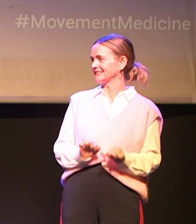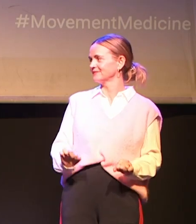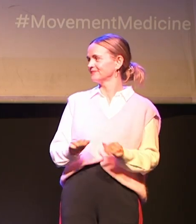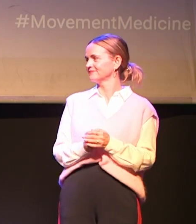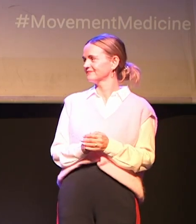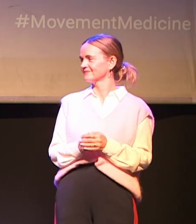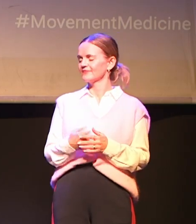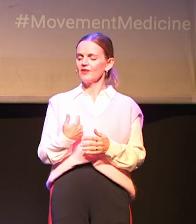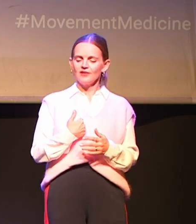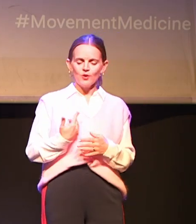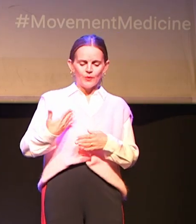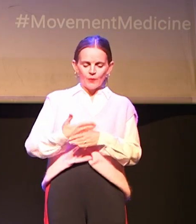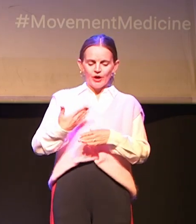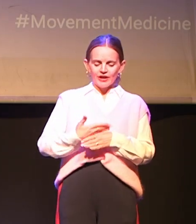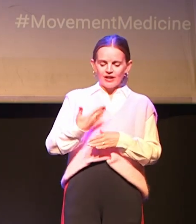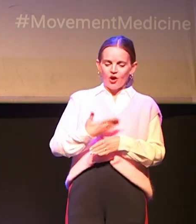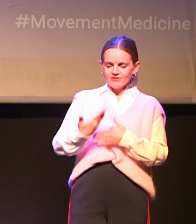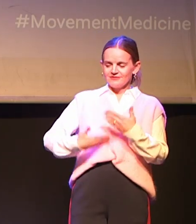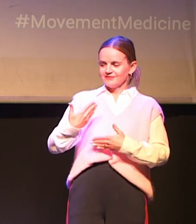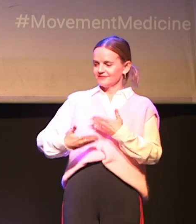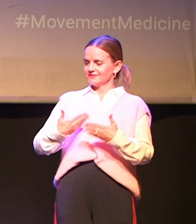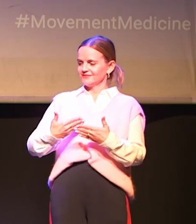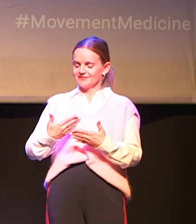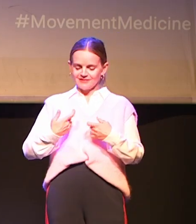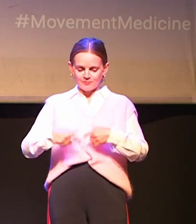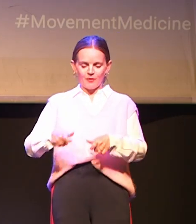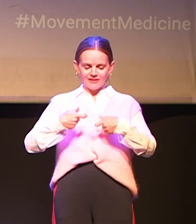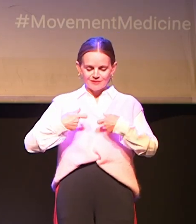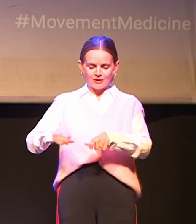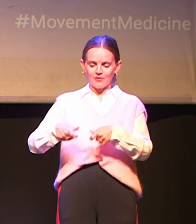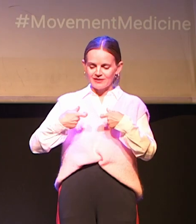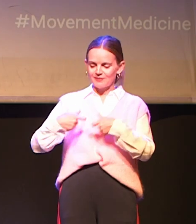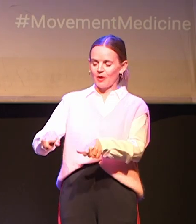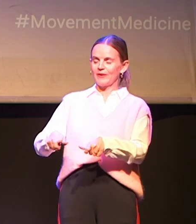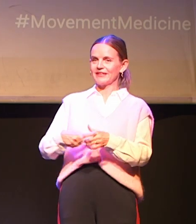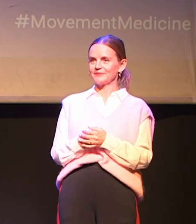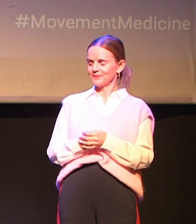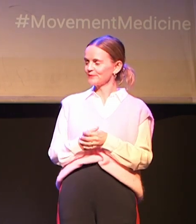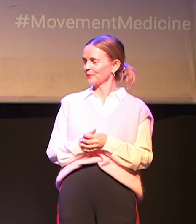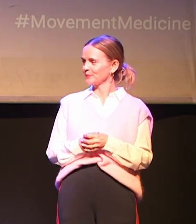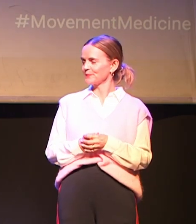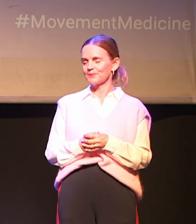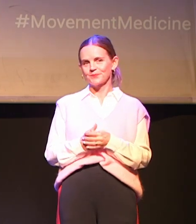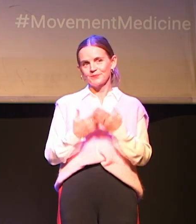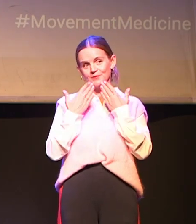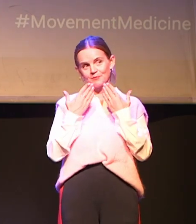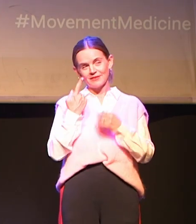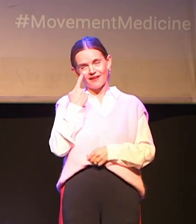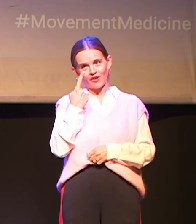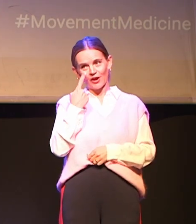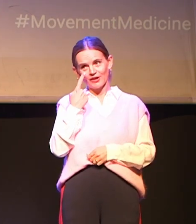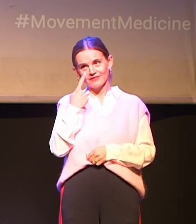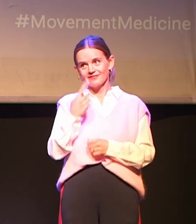we're like working on making this thing. We're gonna keep going. So yes. So please look out for that. It will be